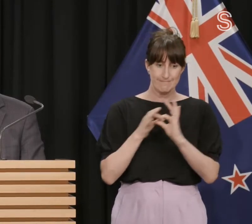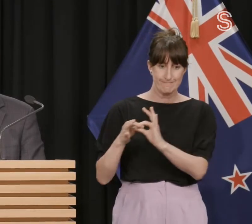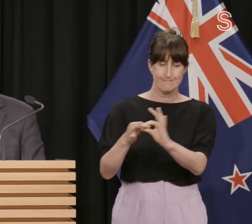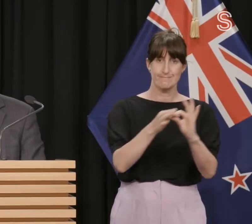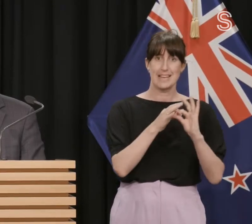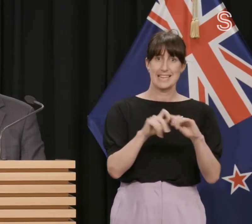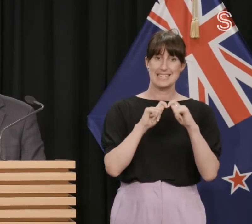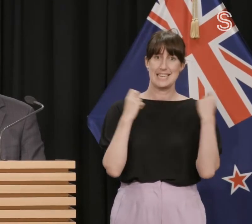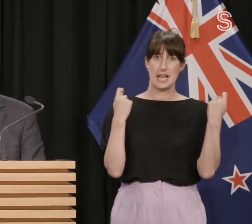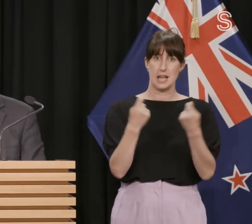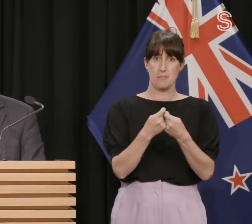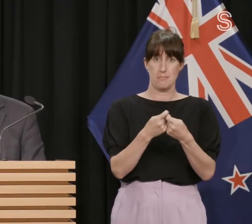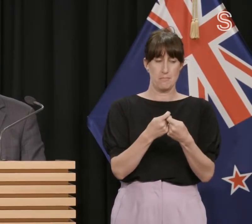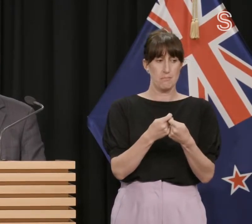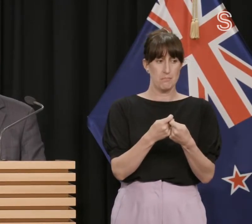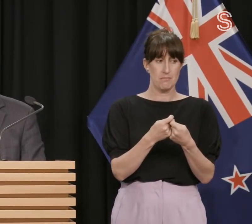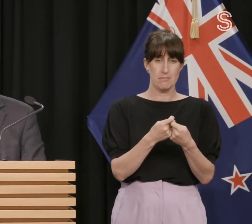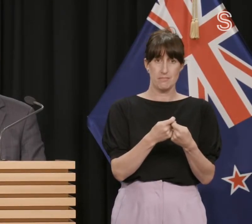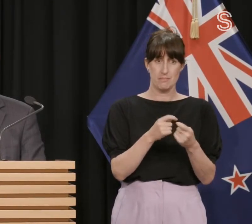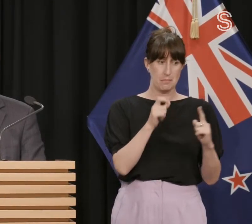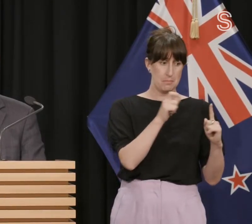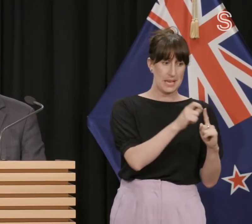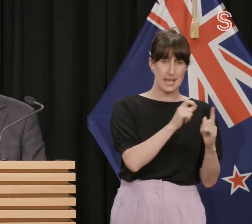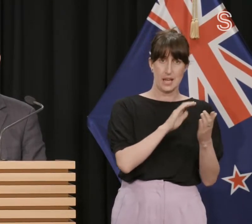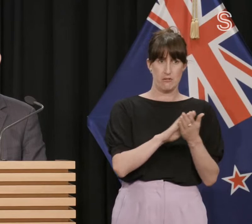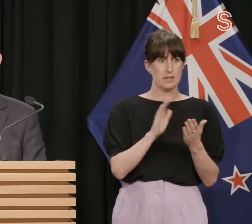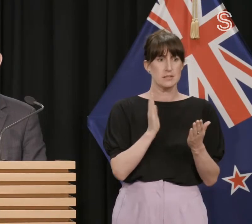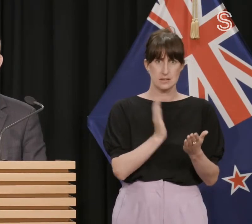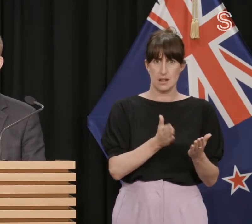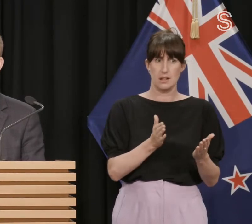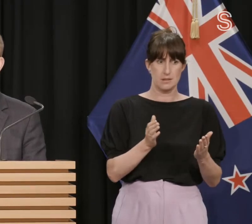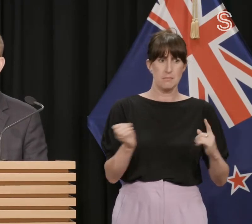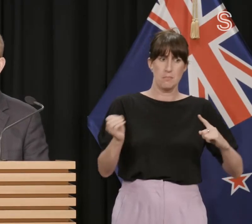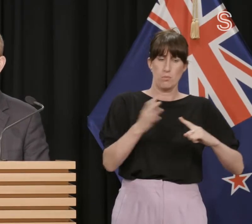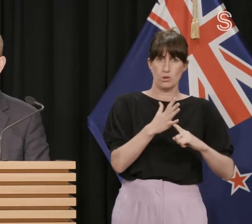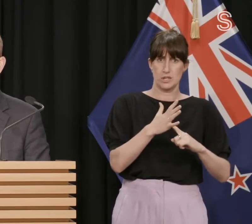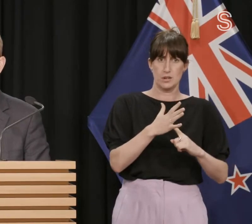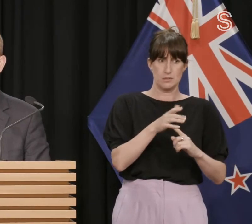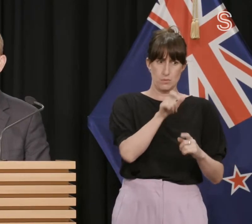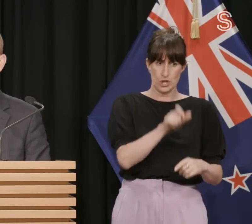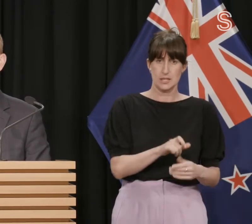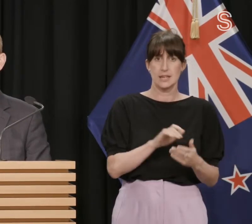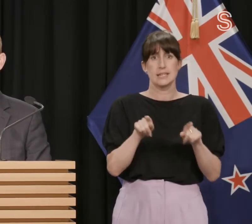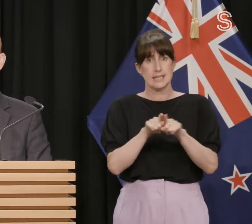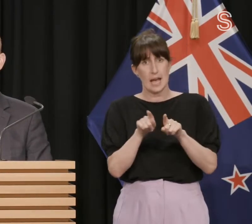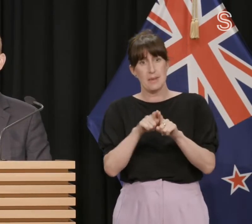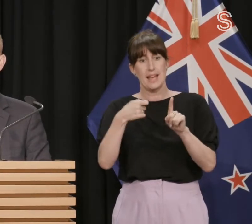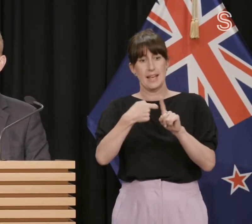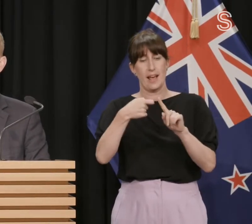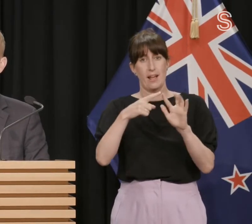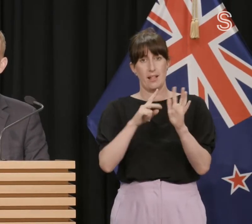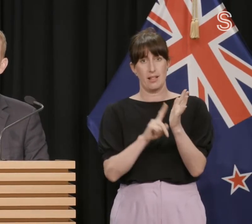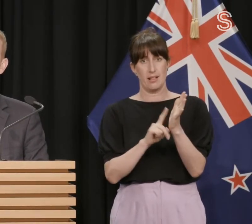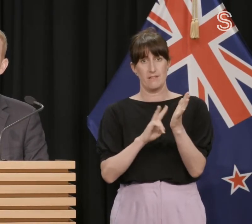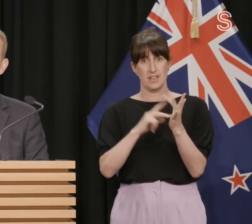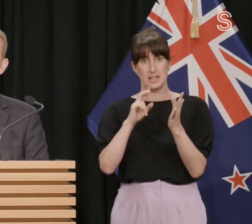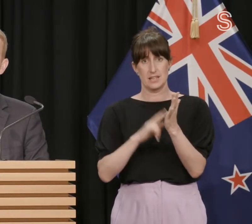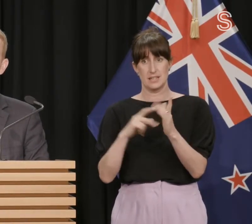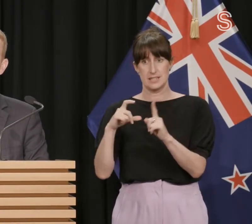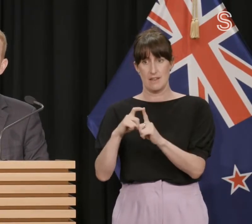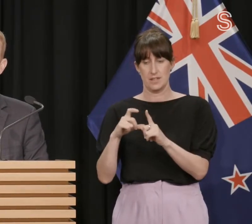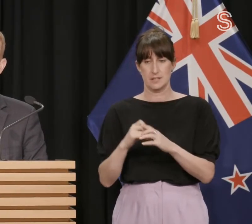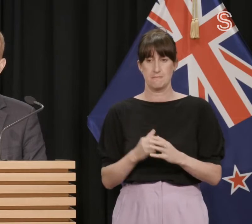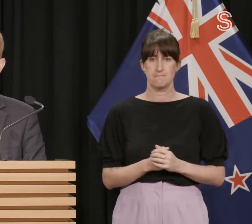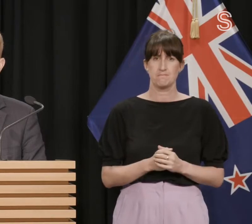will continue to be a very, very integral member of that team, as will Calvin Davis. Just on the school. And then what about